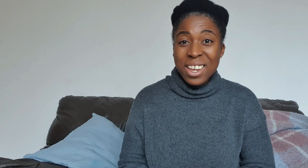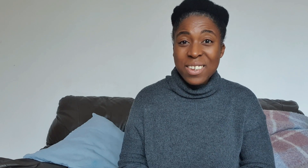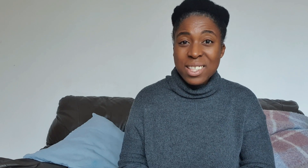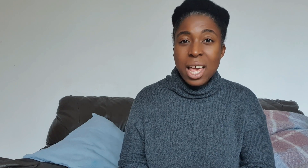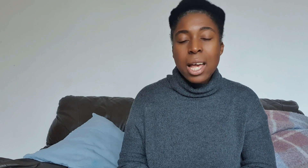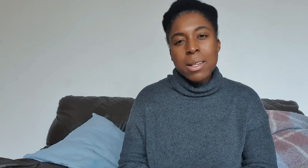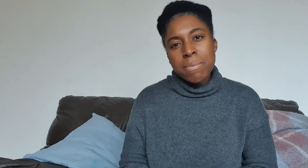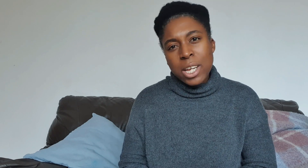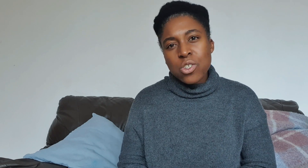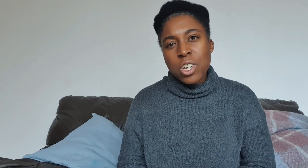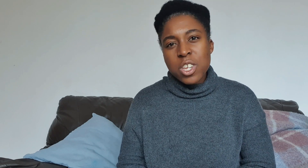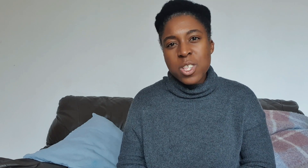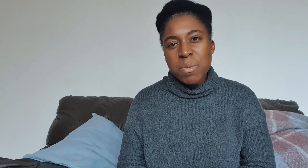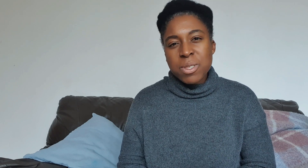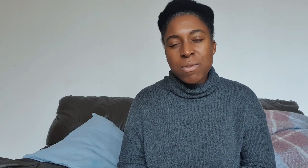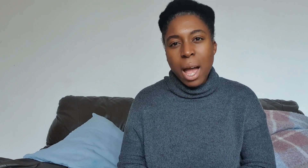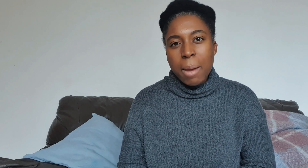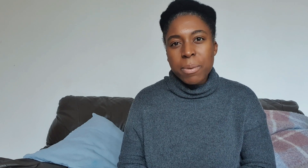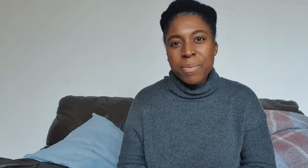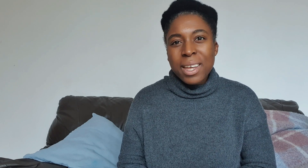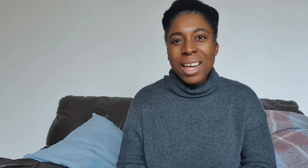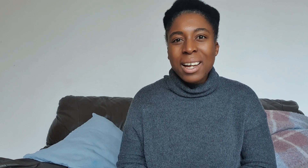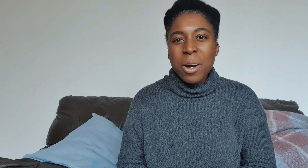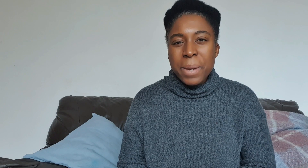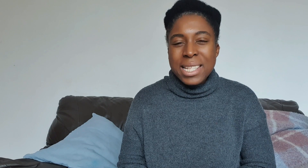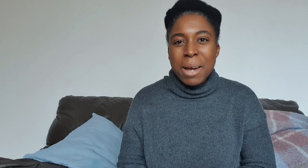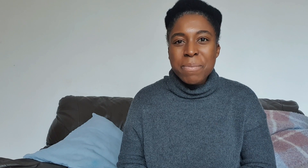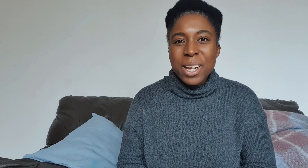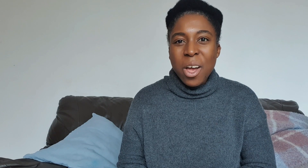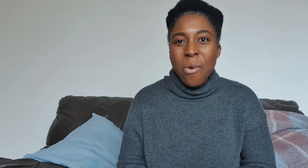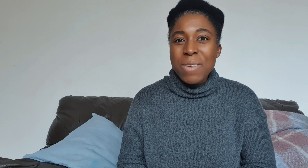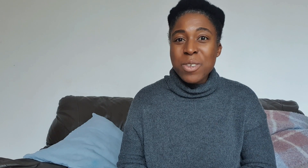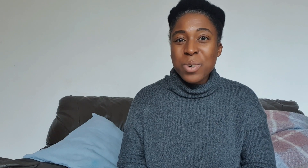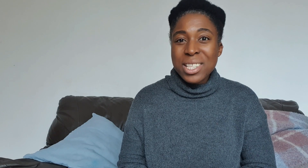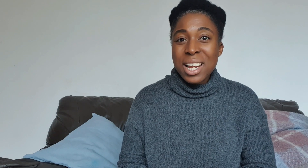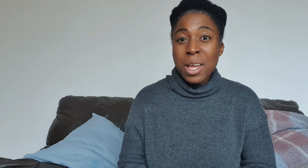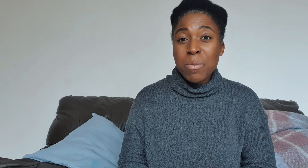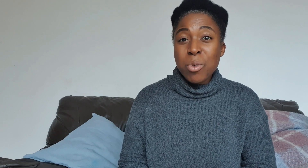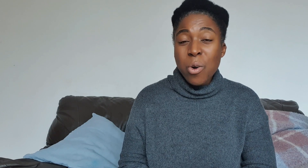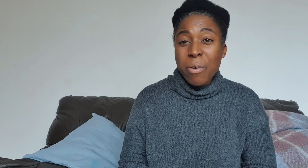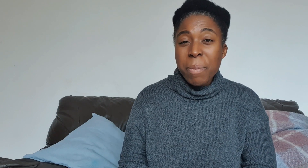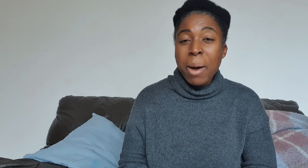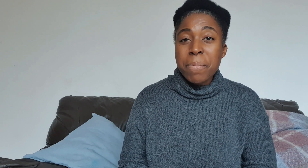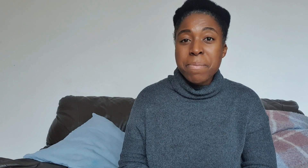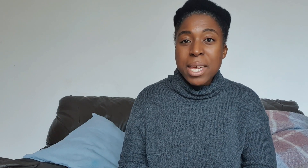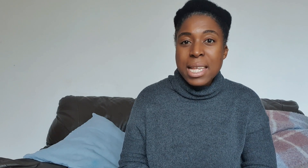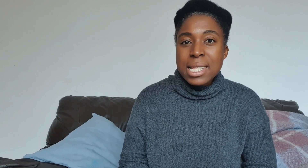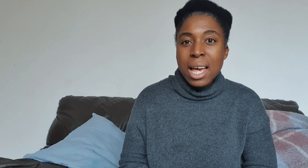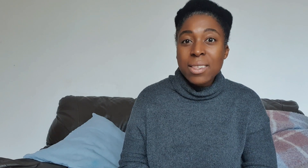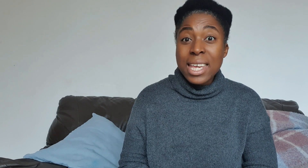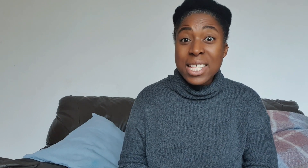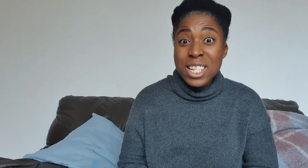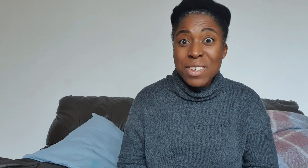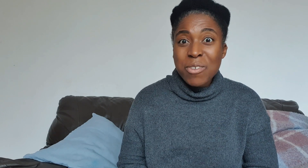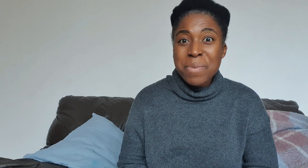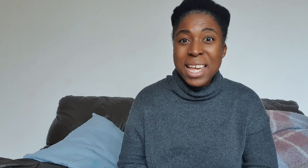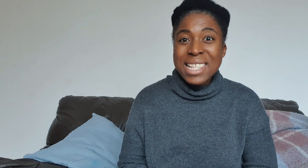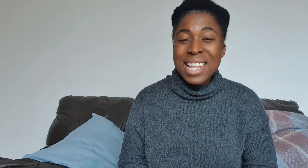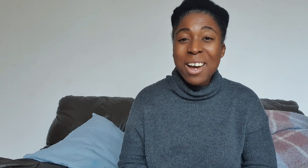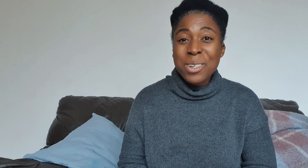videos, make sure you subscribe. Comment down below if you want to learn more about BSL, the history of BSL, which is